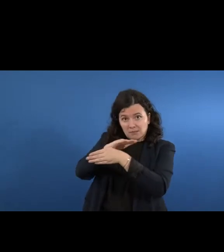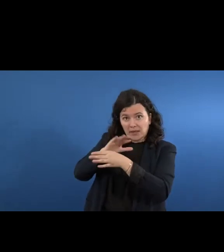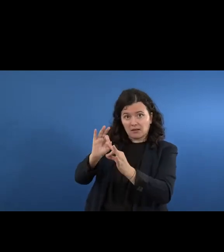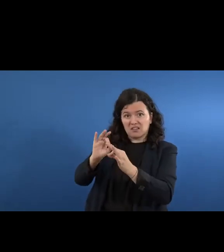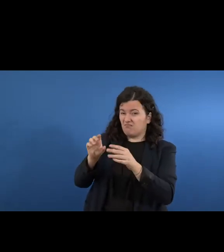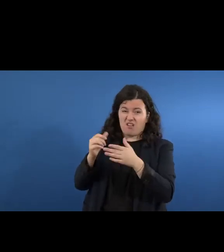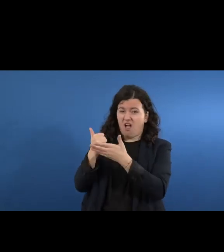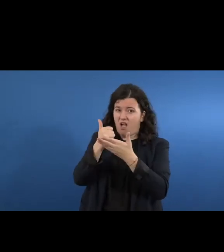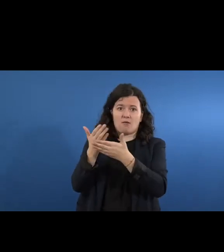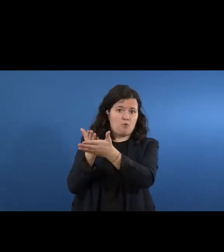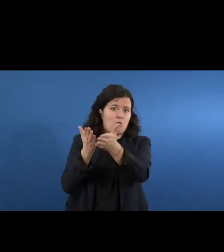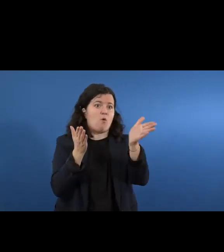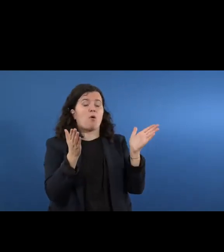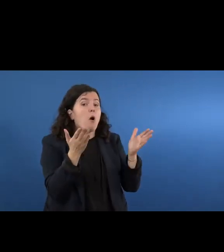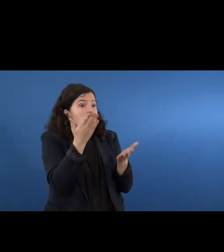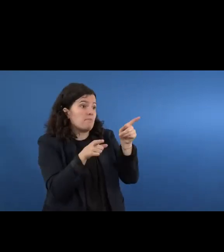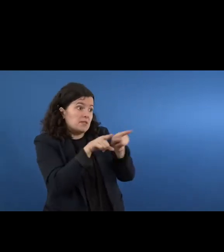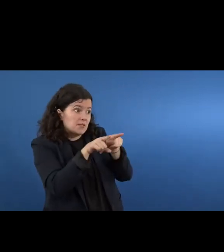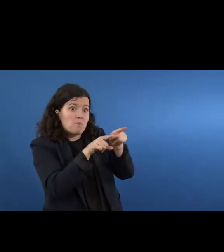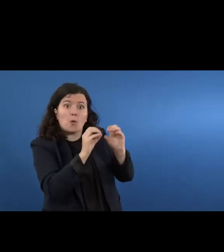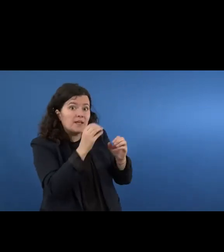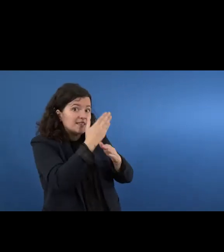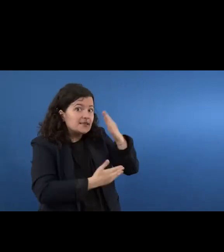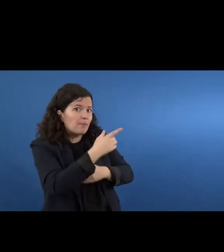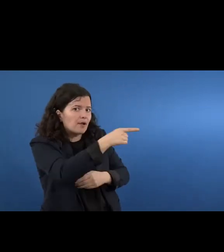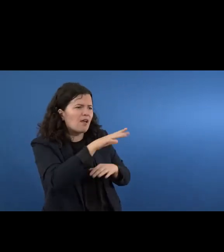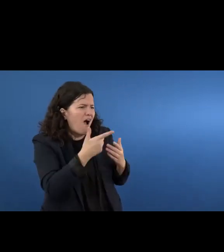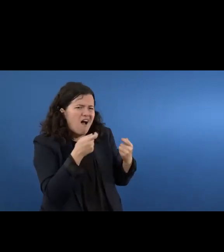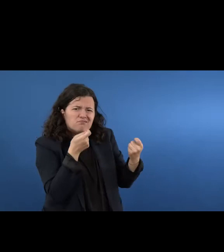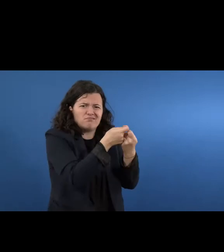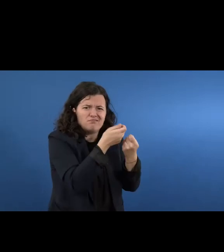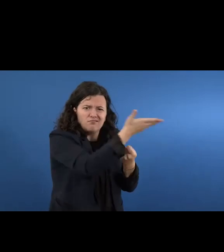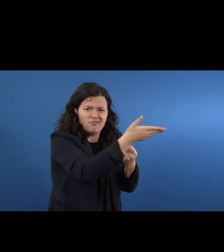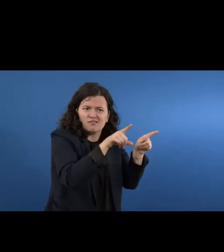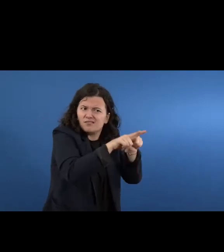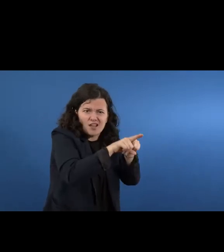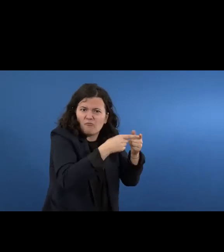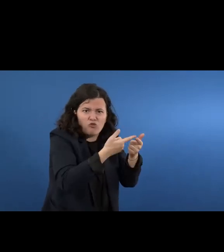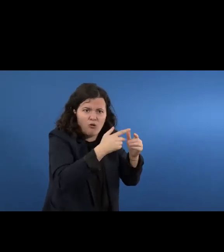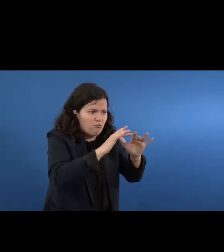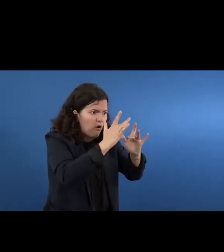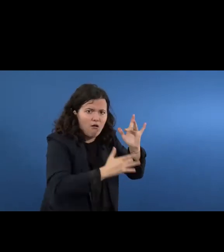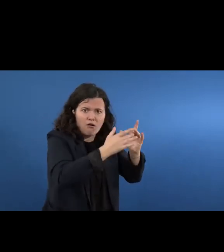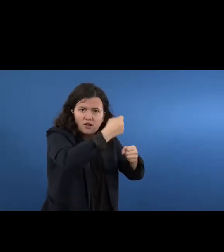they have the support they need. So yeah, to sum it up, what I've been through,